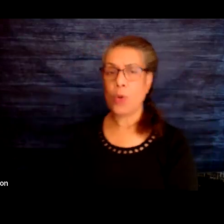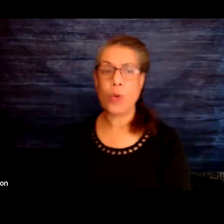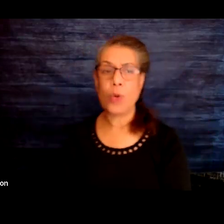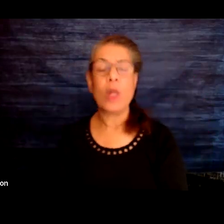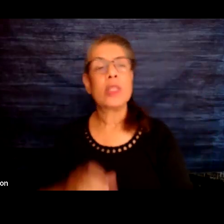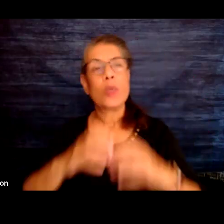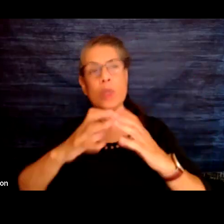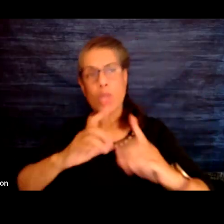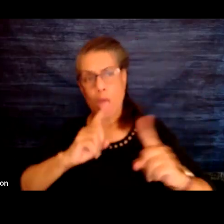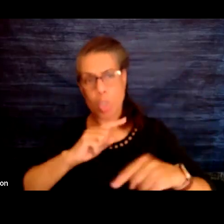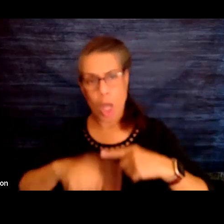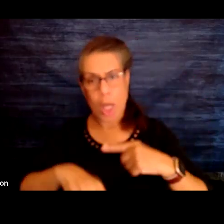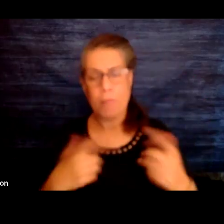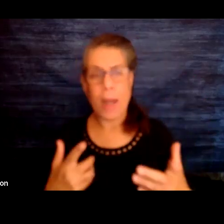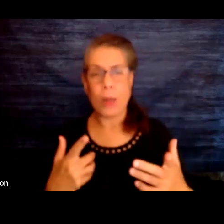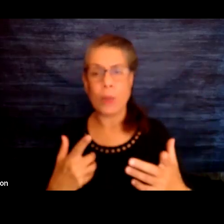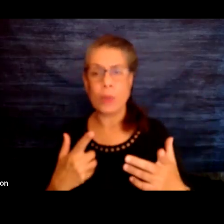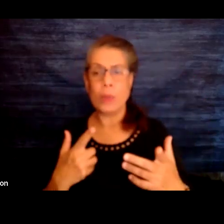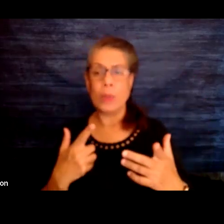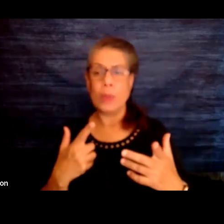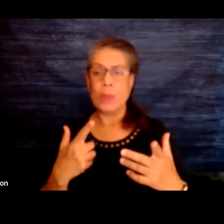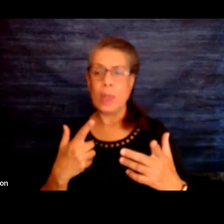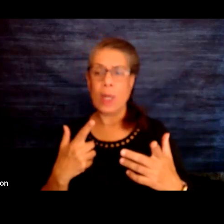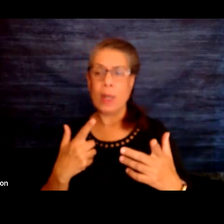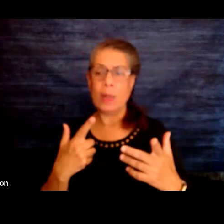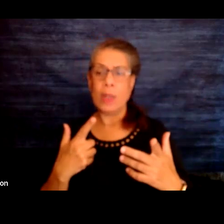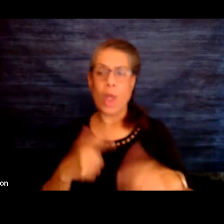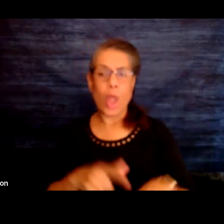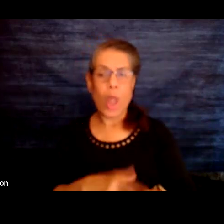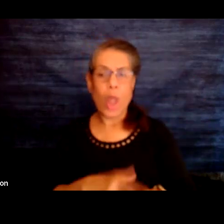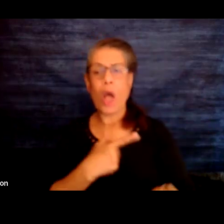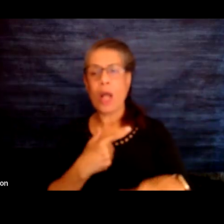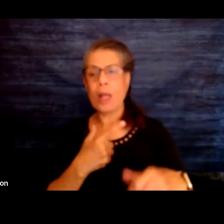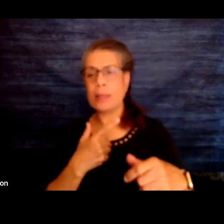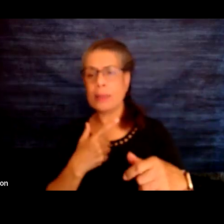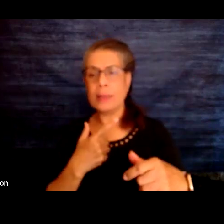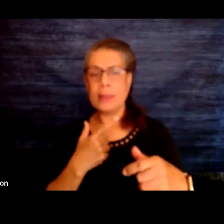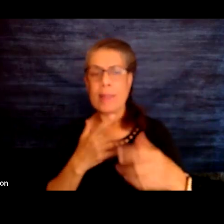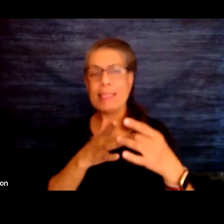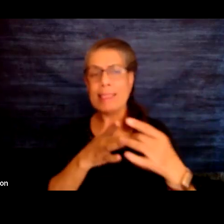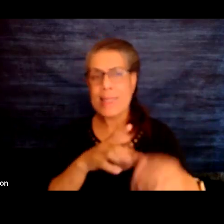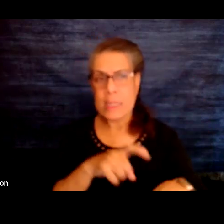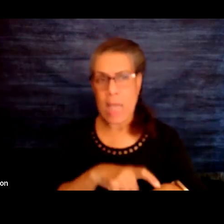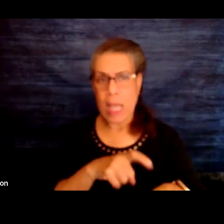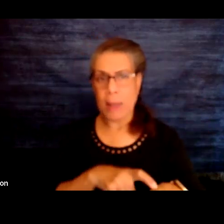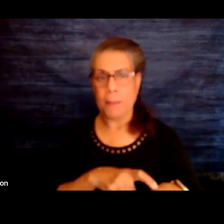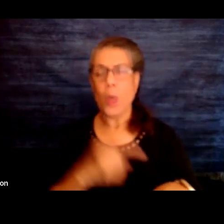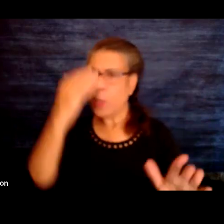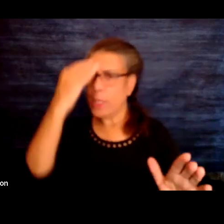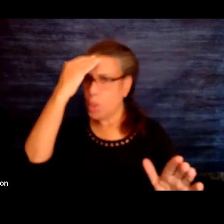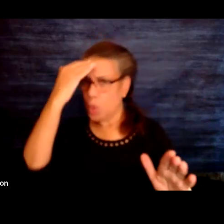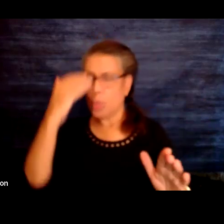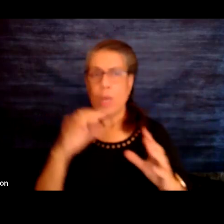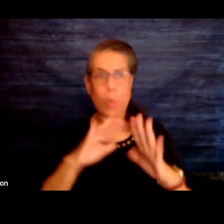lot of conversation about a long lead time, exactly to have these type of conversations, right? And so we knew there were going to be a